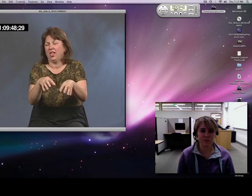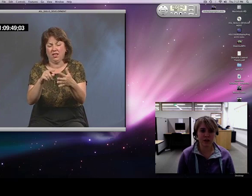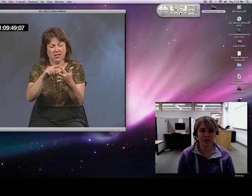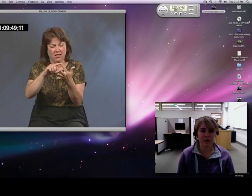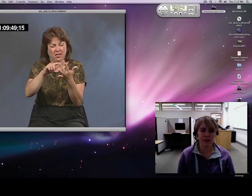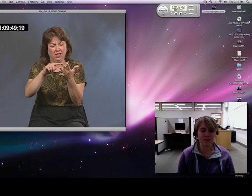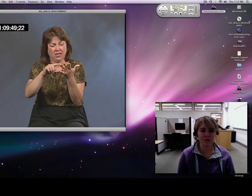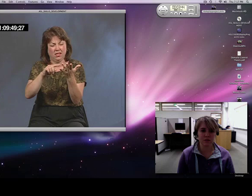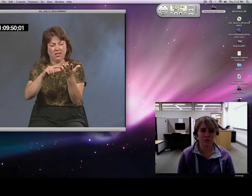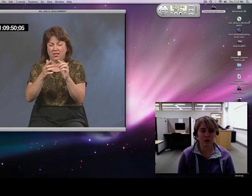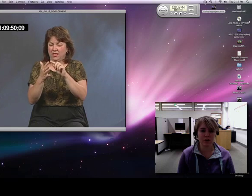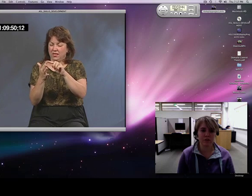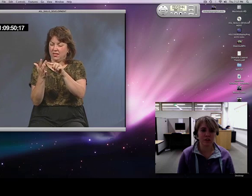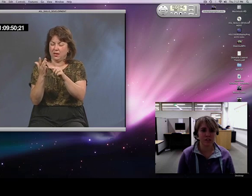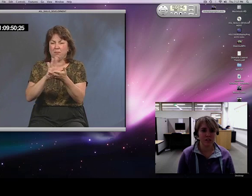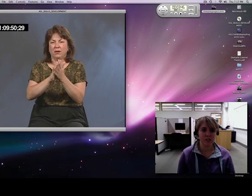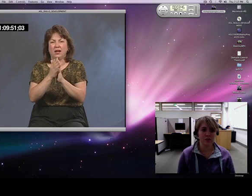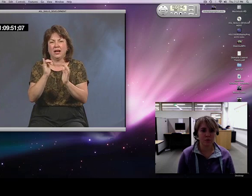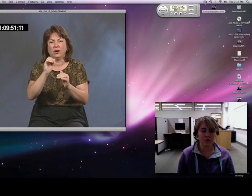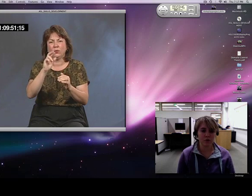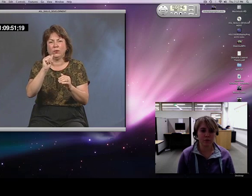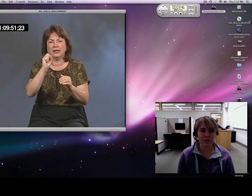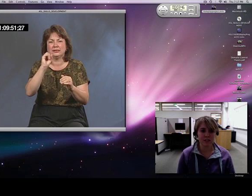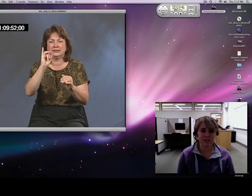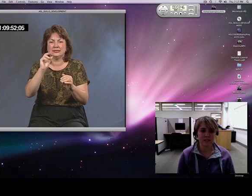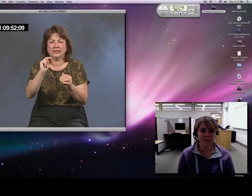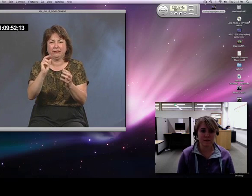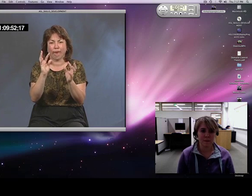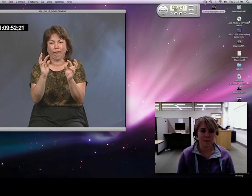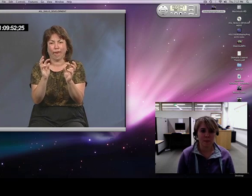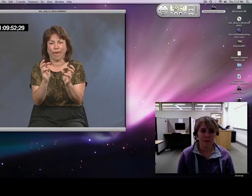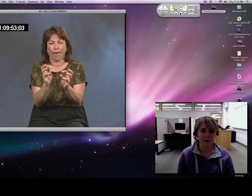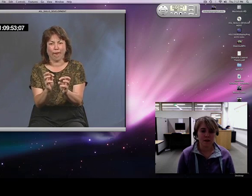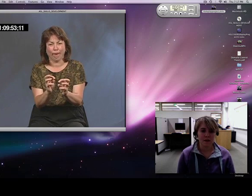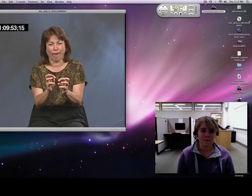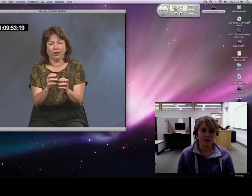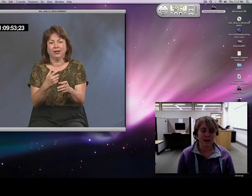So my hands were in the water for 3 or 4 minutes, and